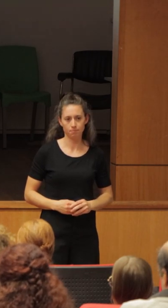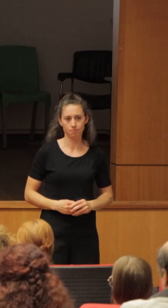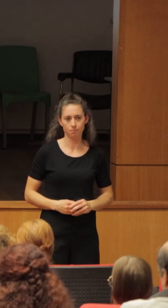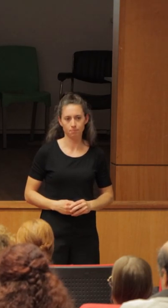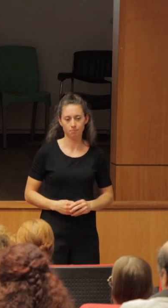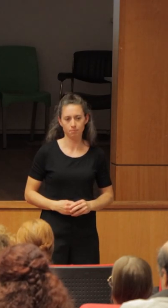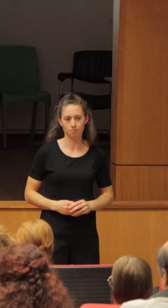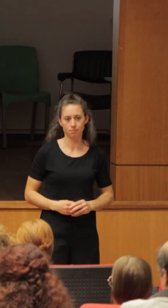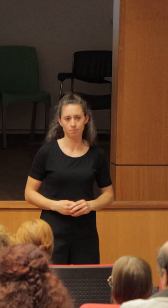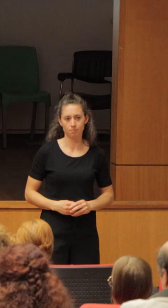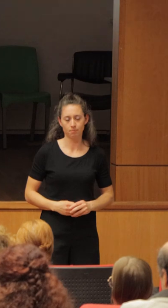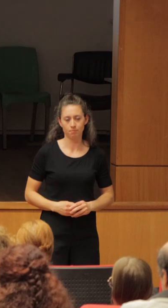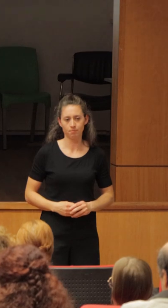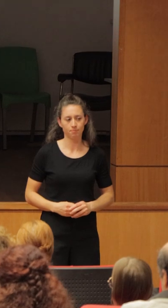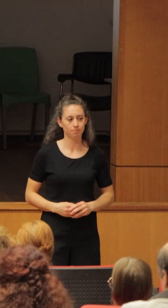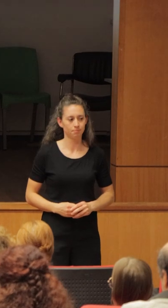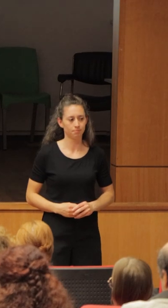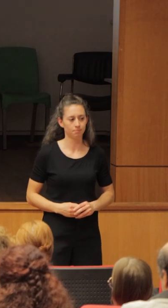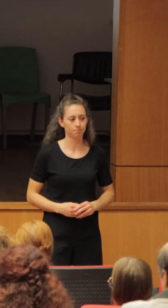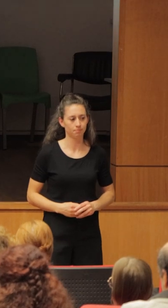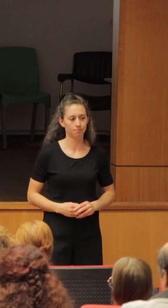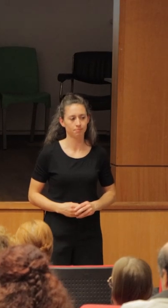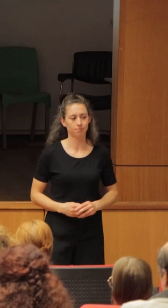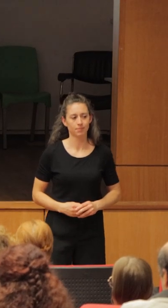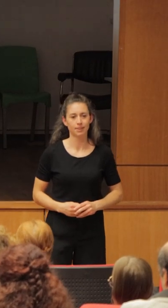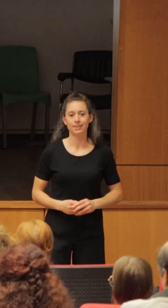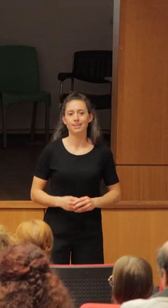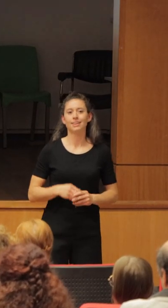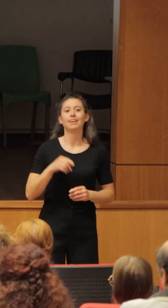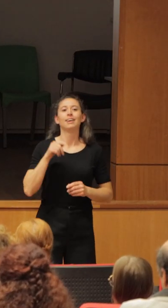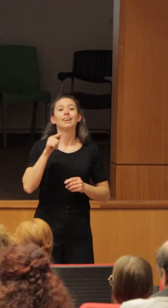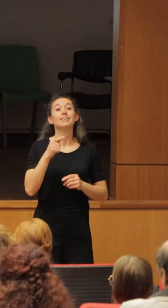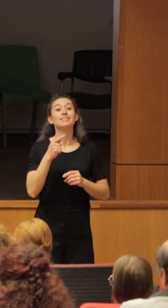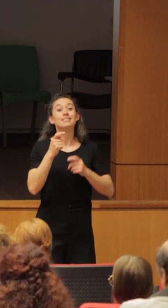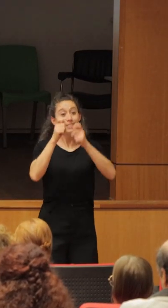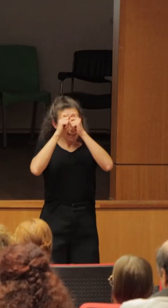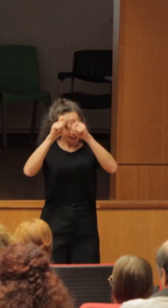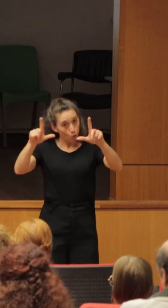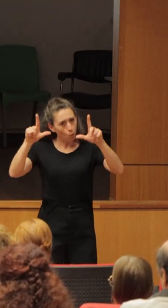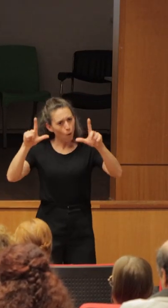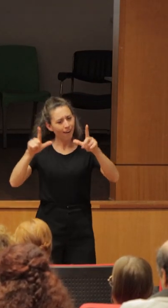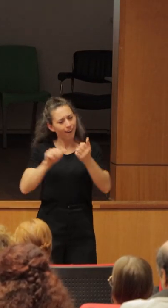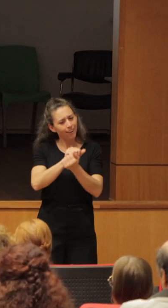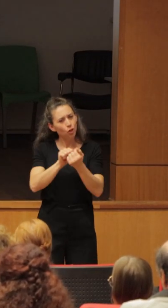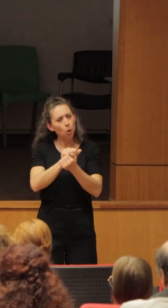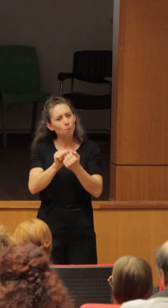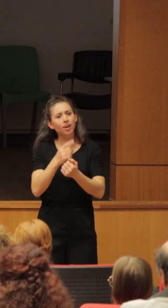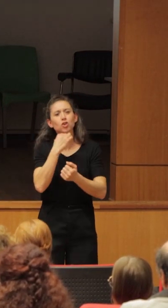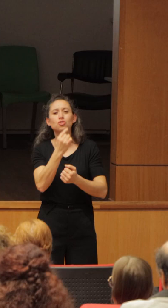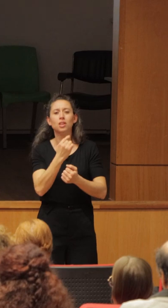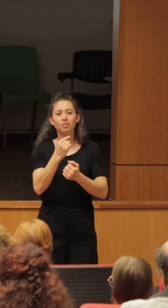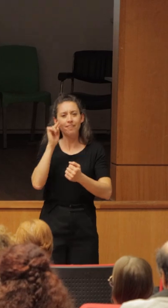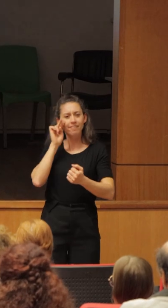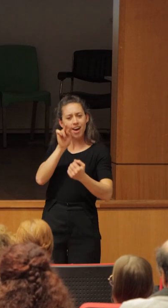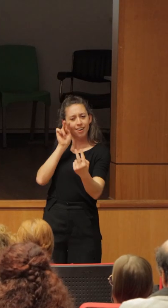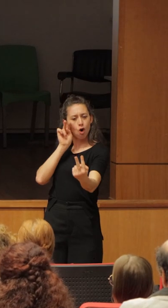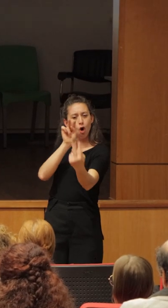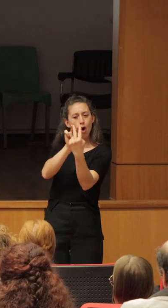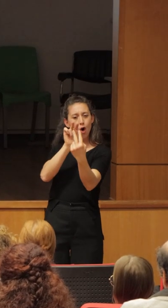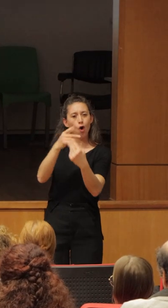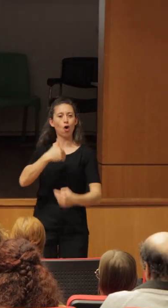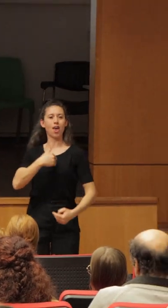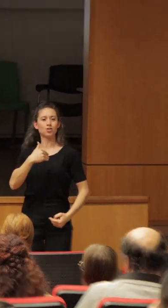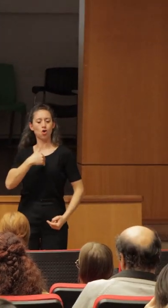Es with the eye of a of a heart, the heart's eye. Es el lenguaje que nos permite ver con el ojo del